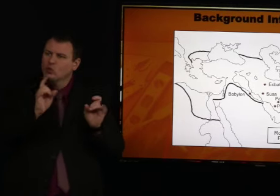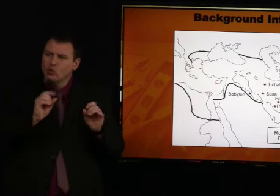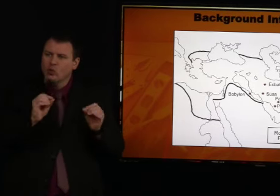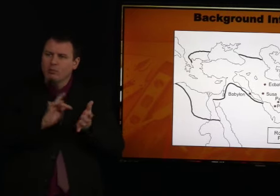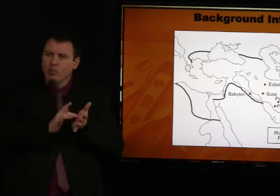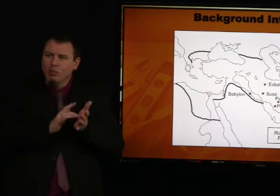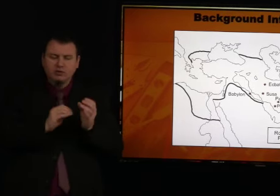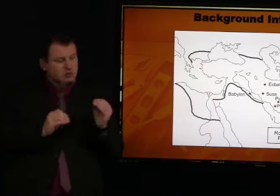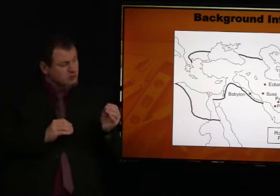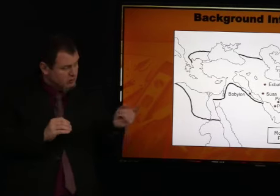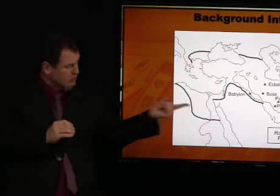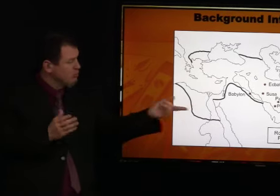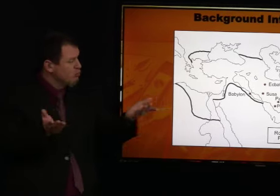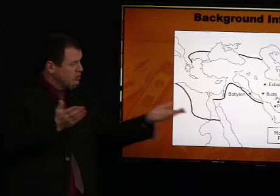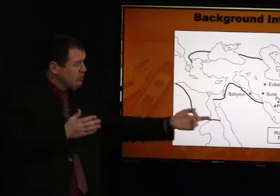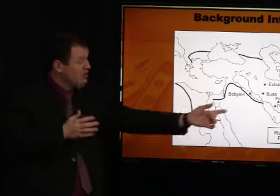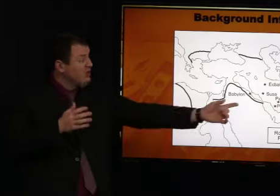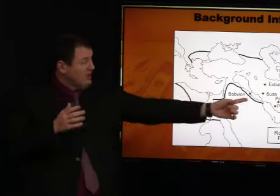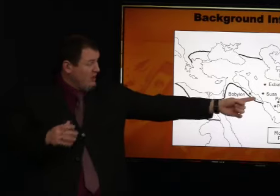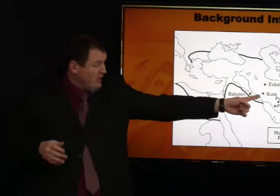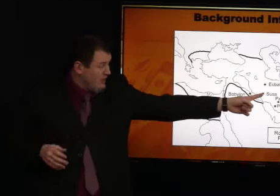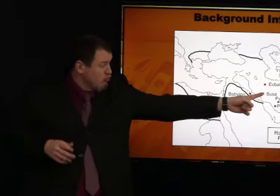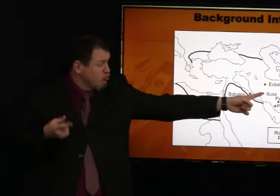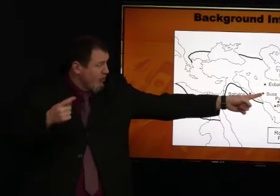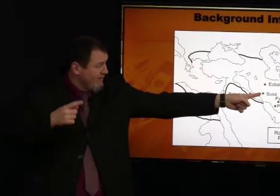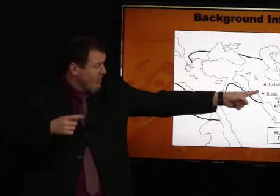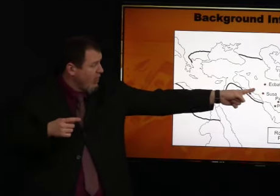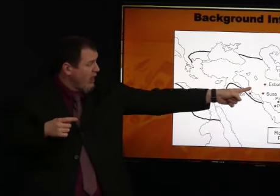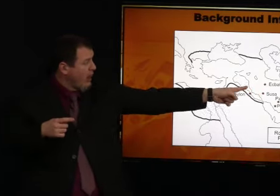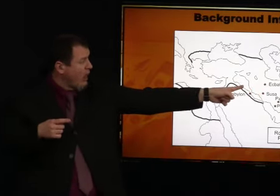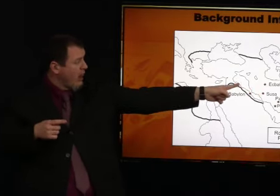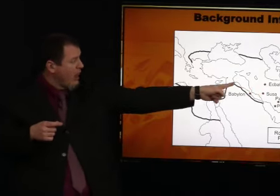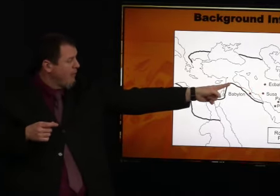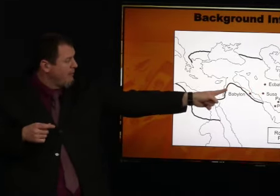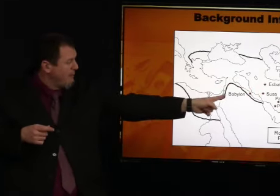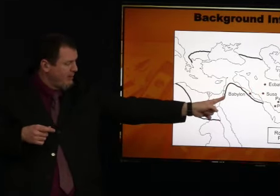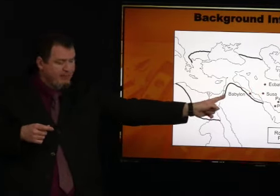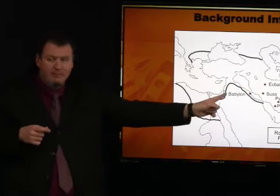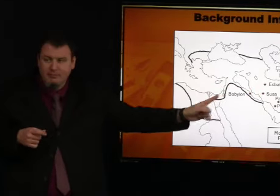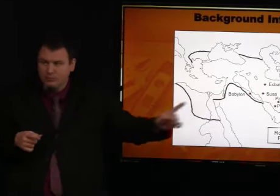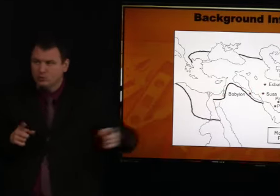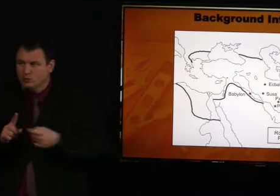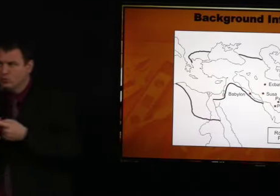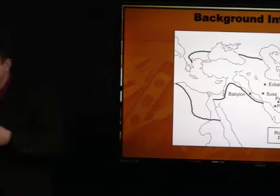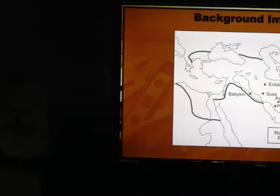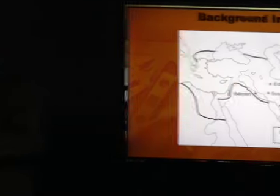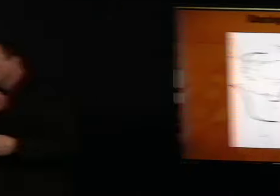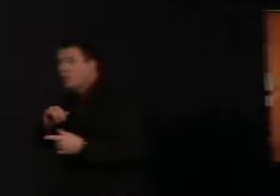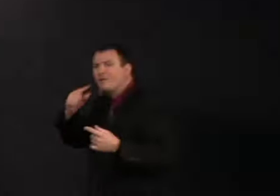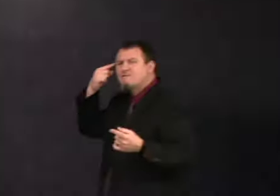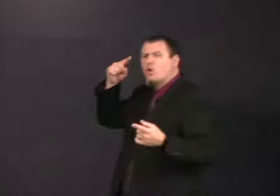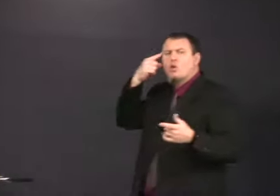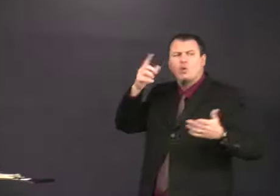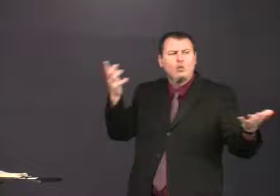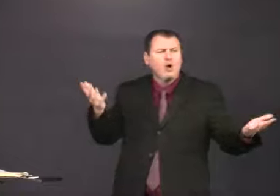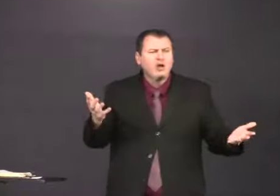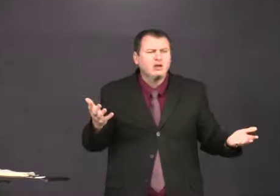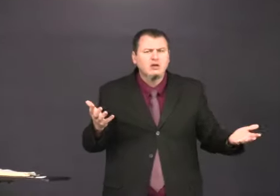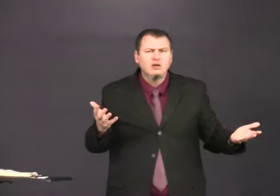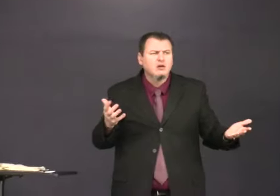and he is the cupbearer, and he works in the king, and so he travels all the way here to Israel. Why